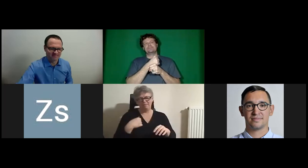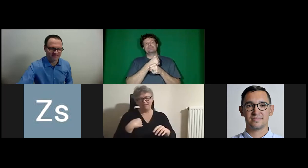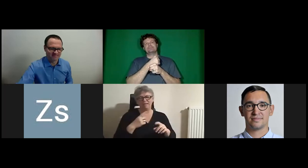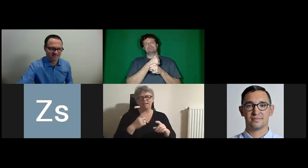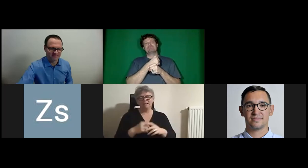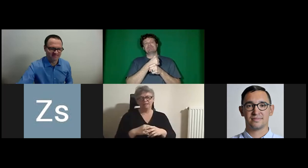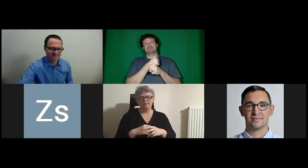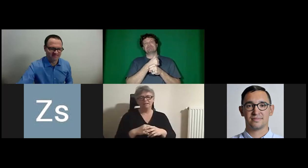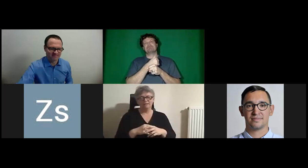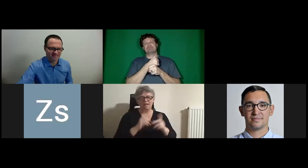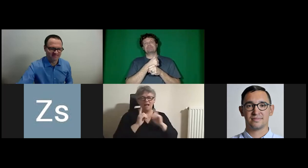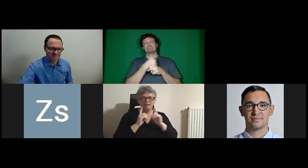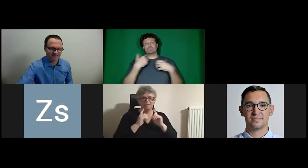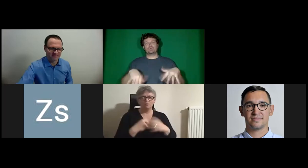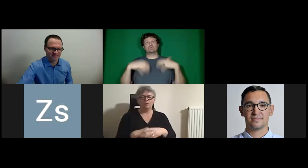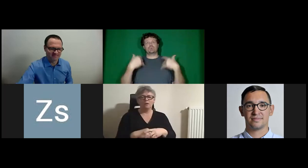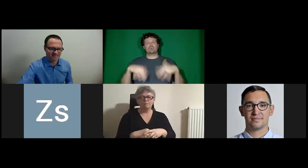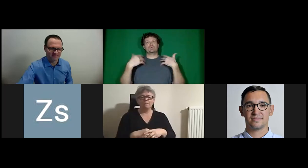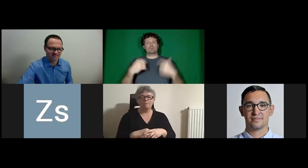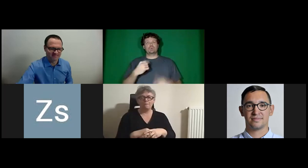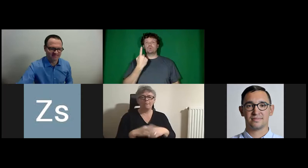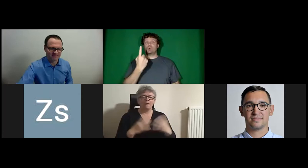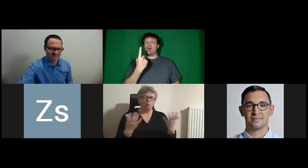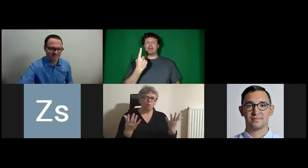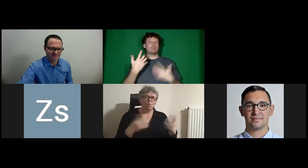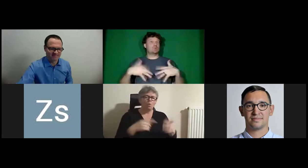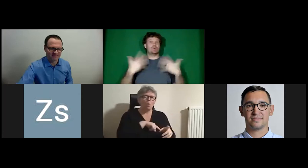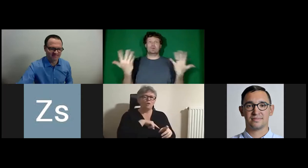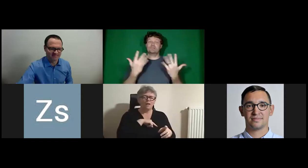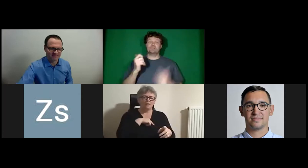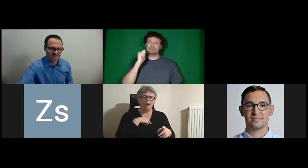And luckily, I've been able to be a professional player for 19 years.